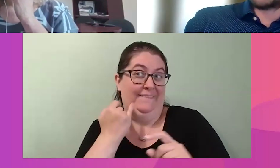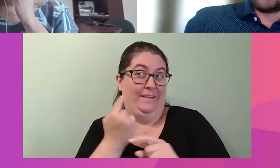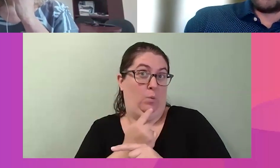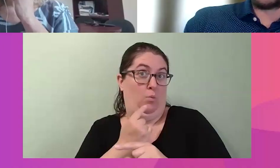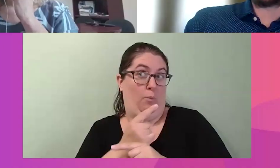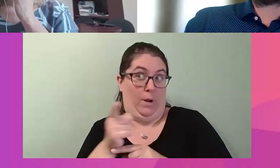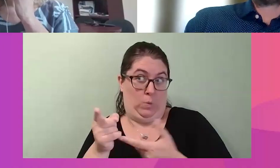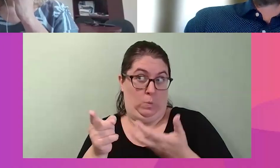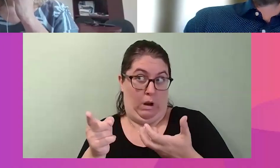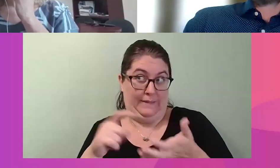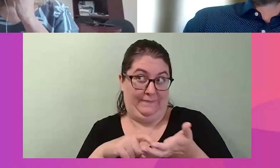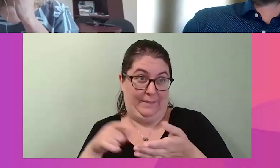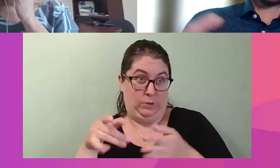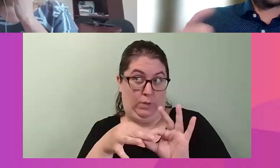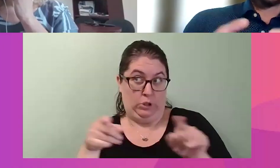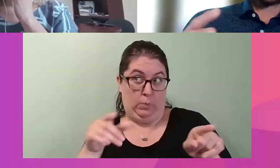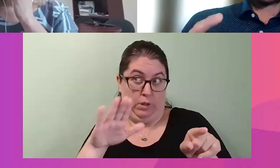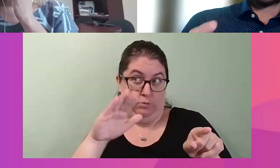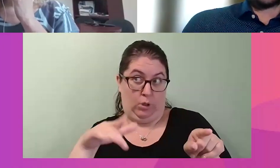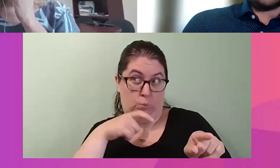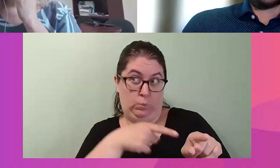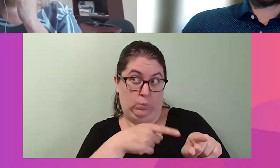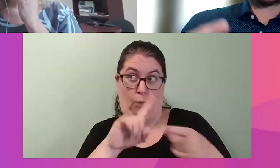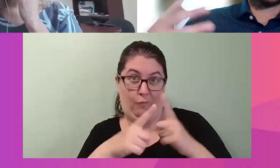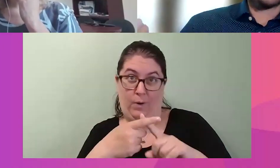it's what the older adult wants, restoring the